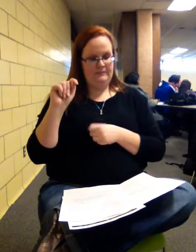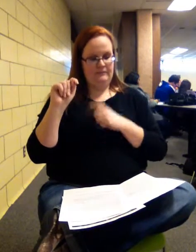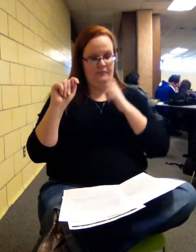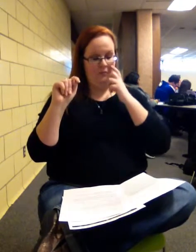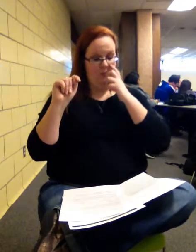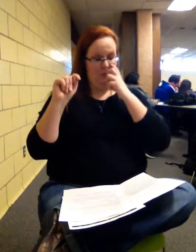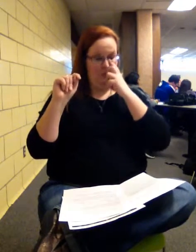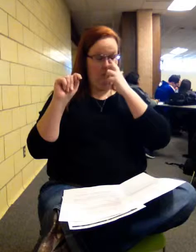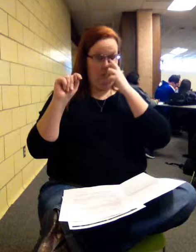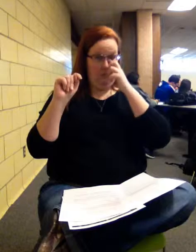at cost.